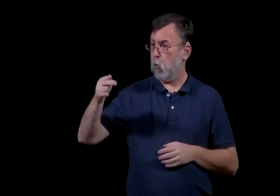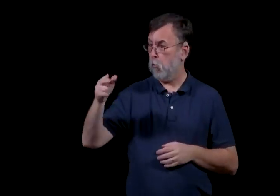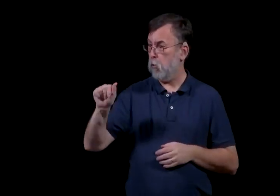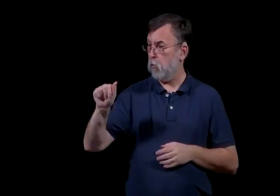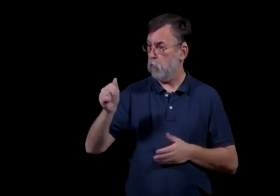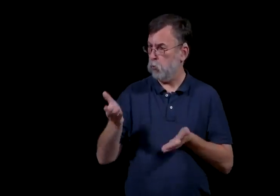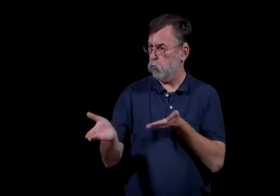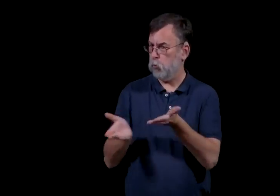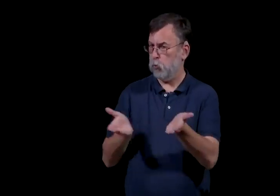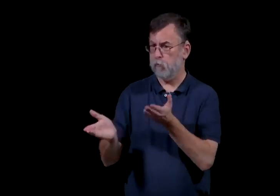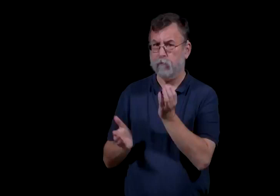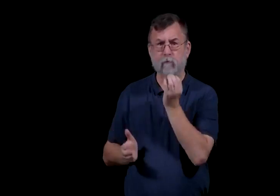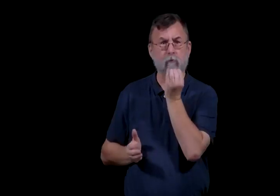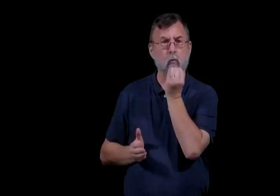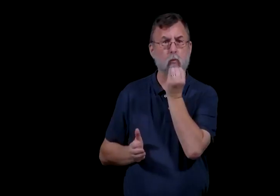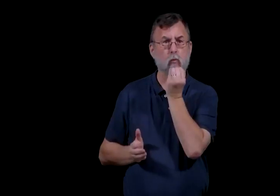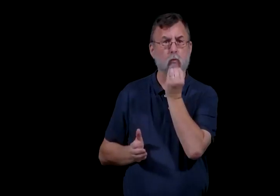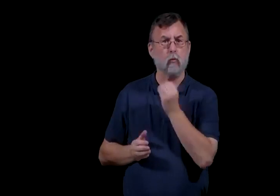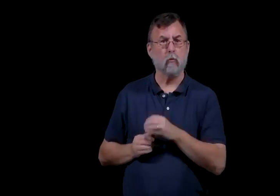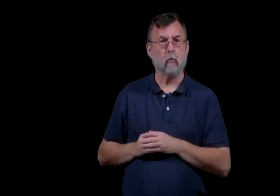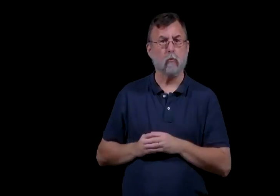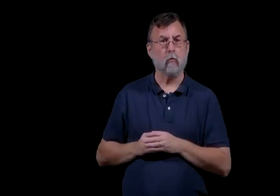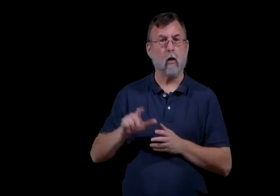And Martha was serving the food.